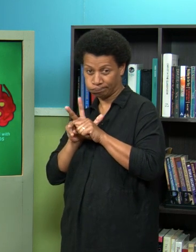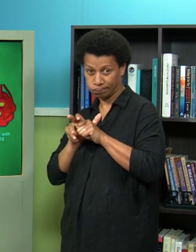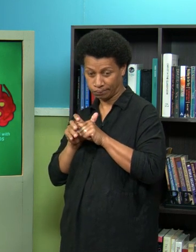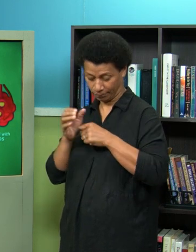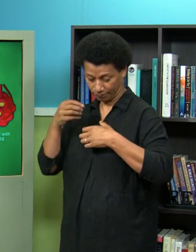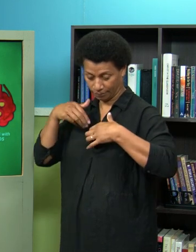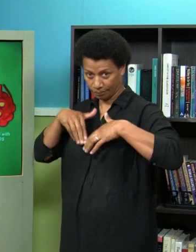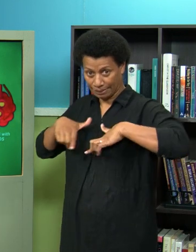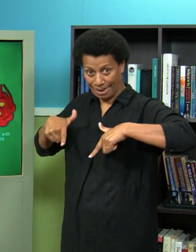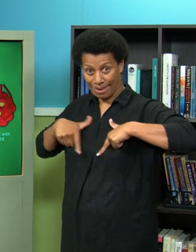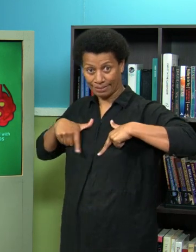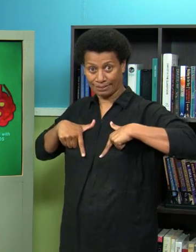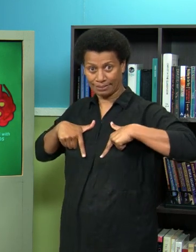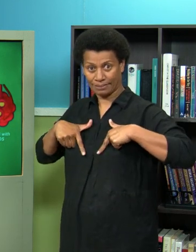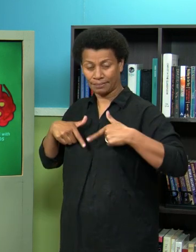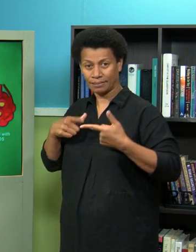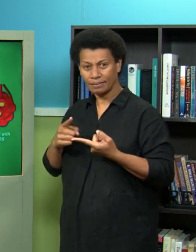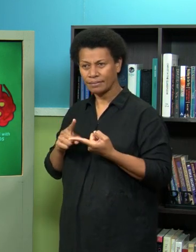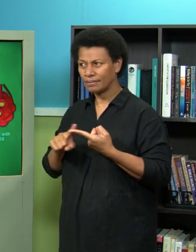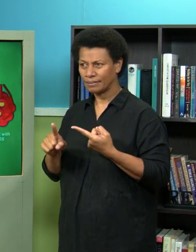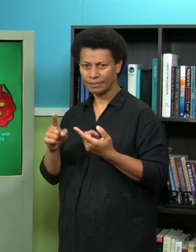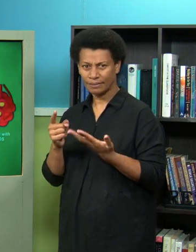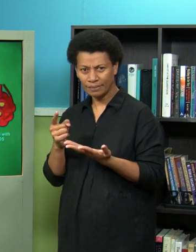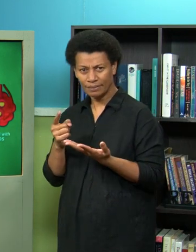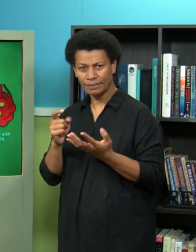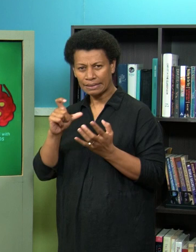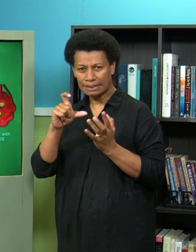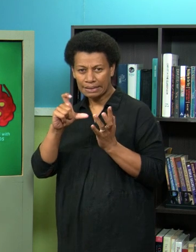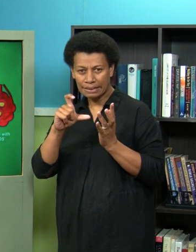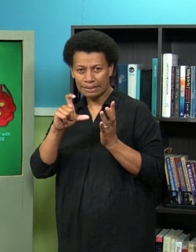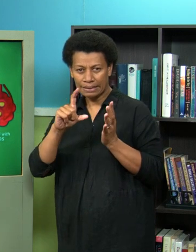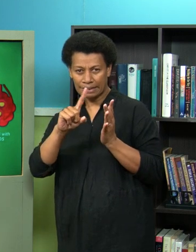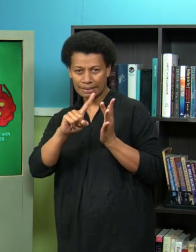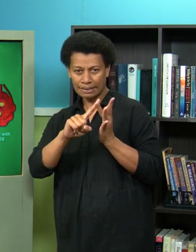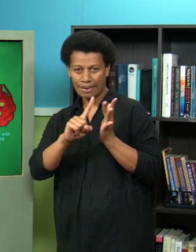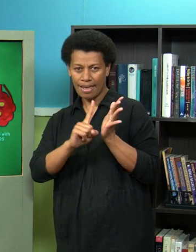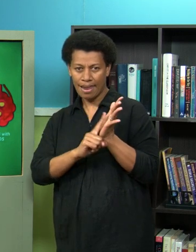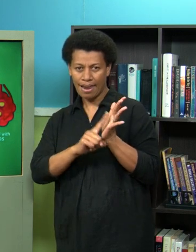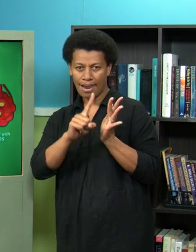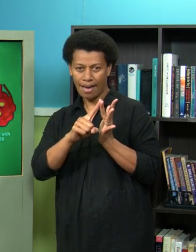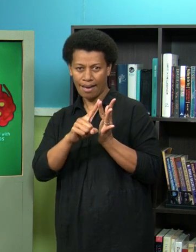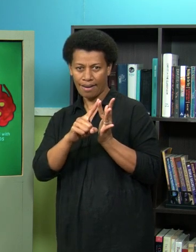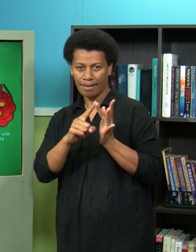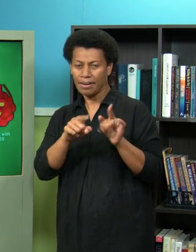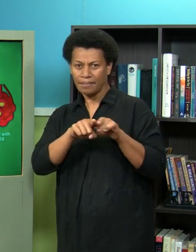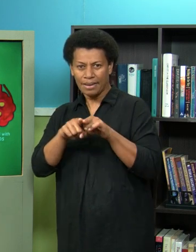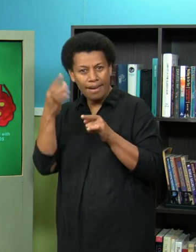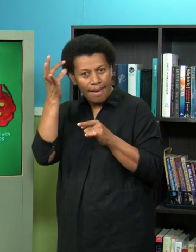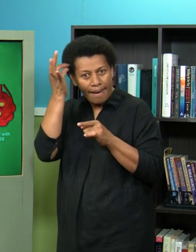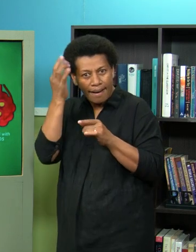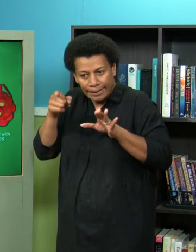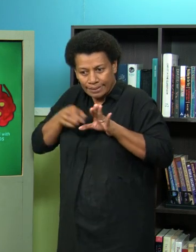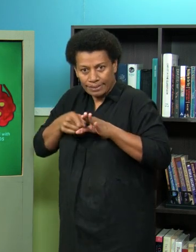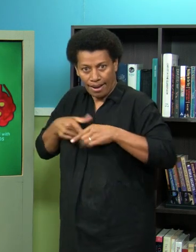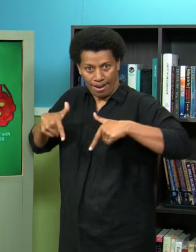is a vital part of the lung called the cili now the cili are hairs hair like structures inside the lungs and it's got a